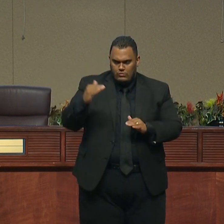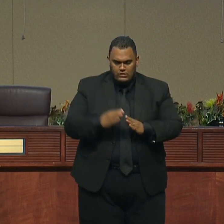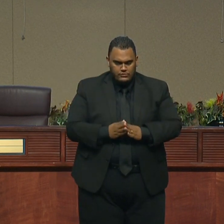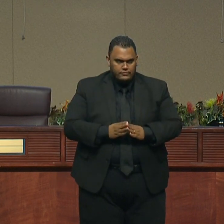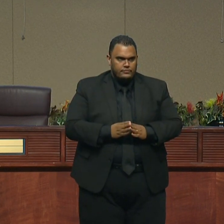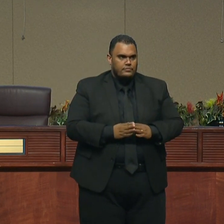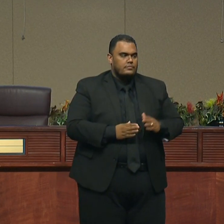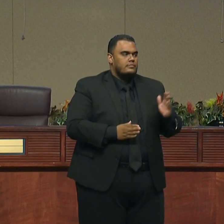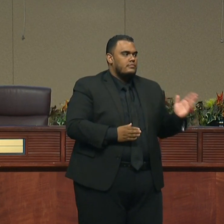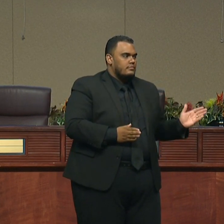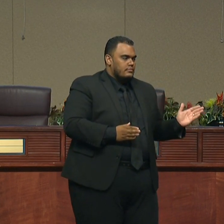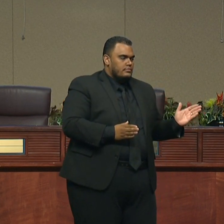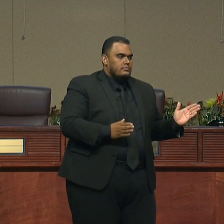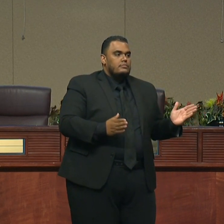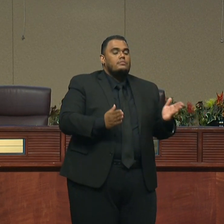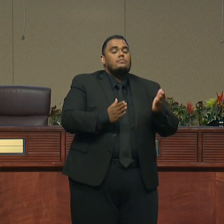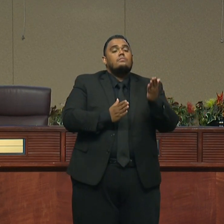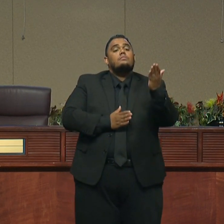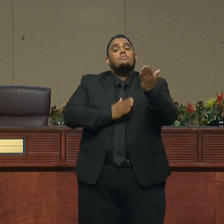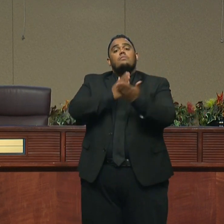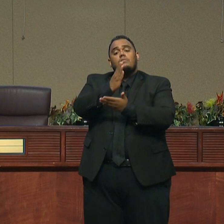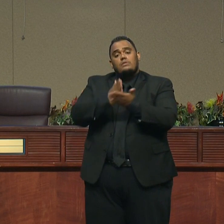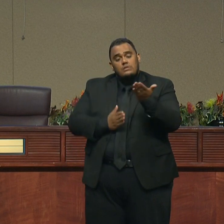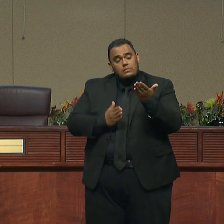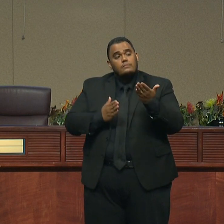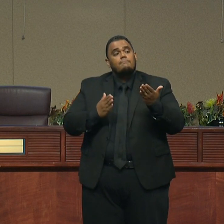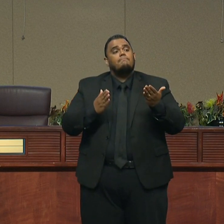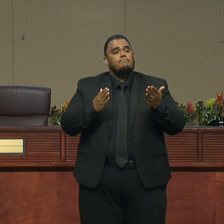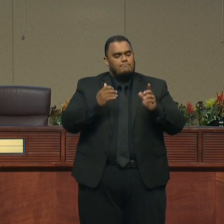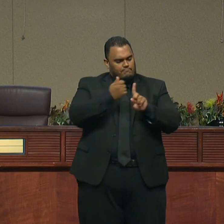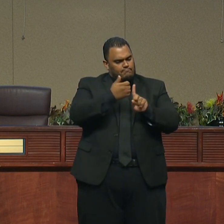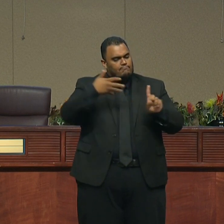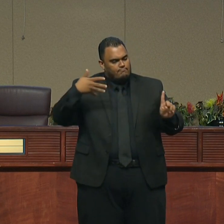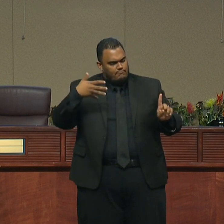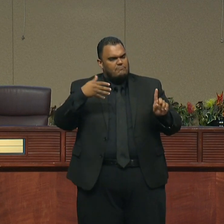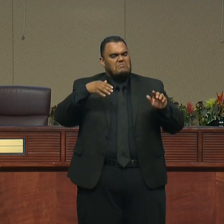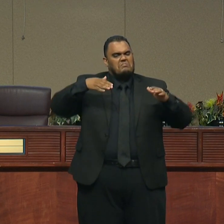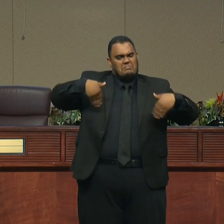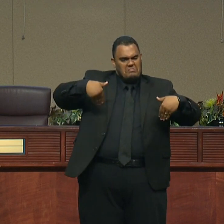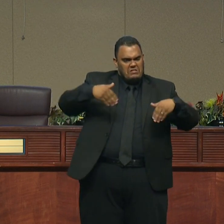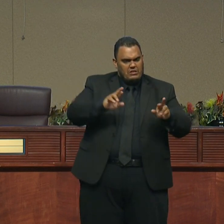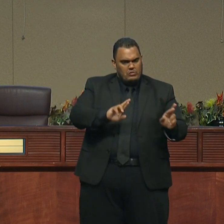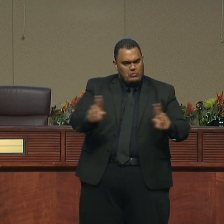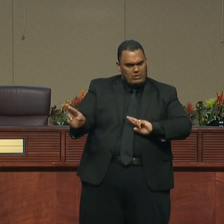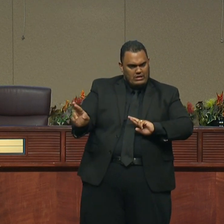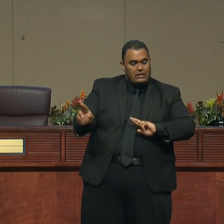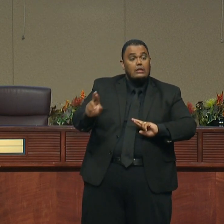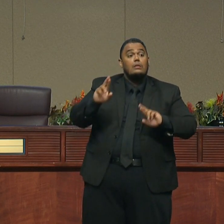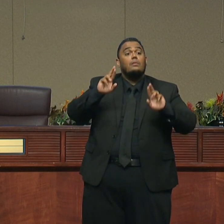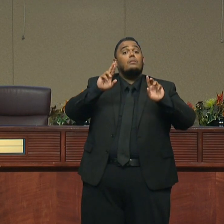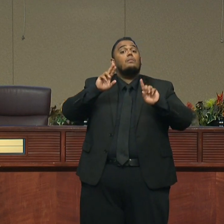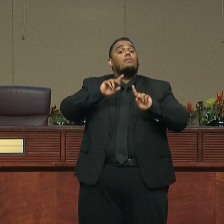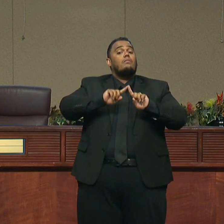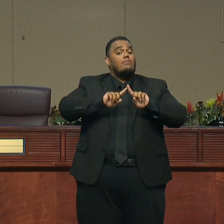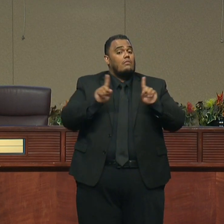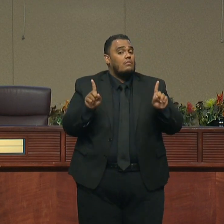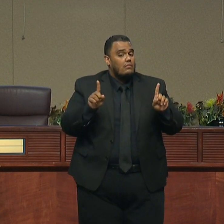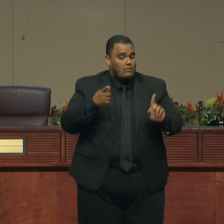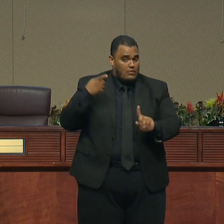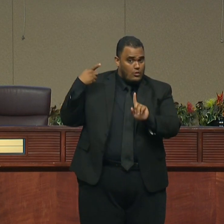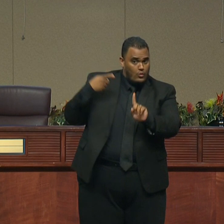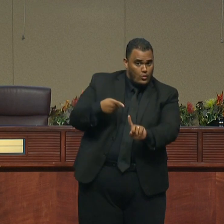of the details are not just ready at this time, but the goal is to create